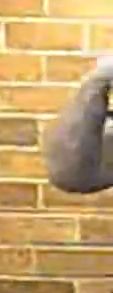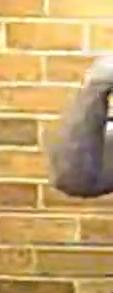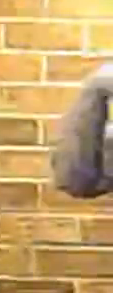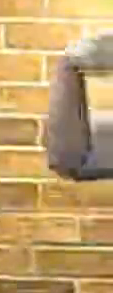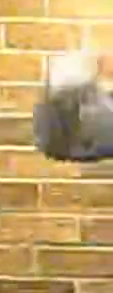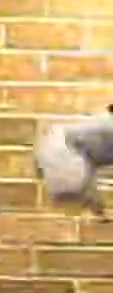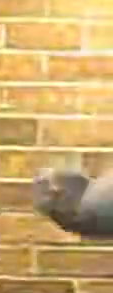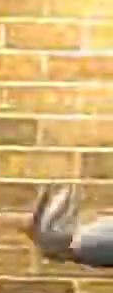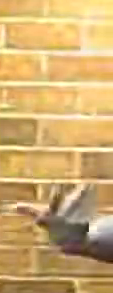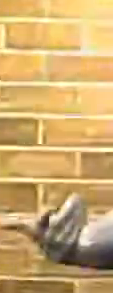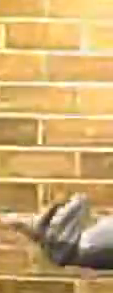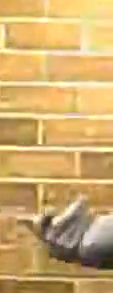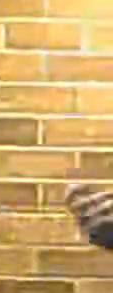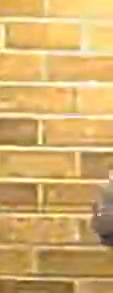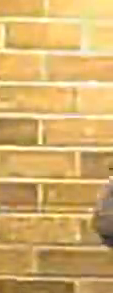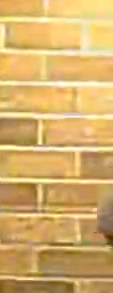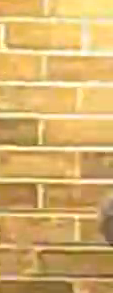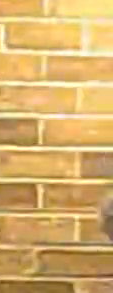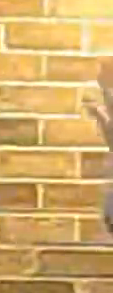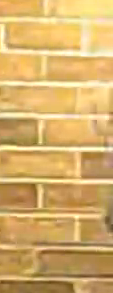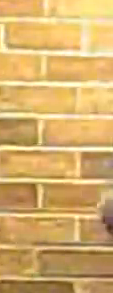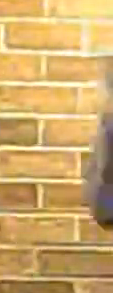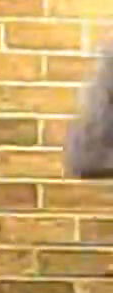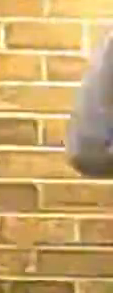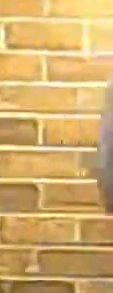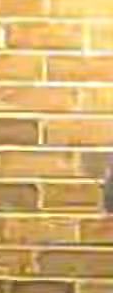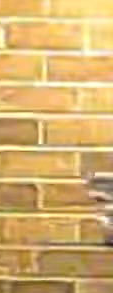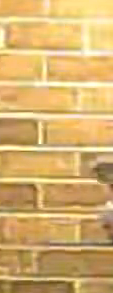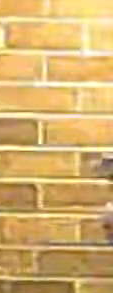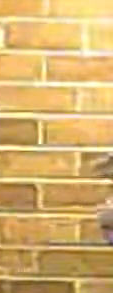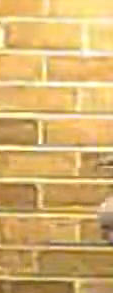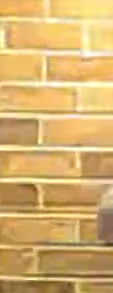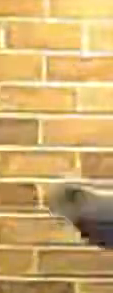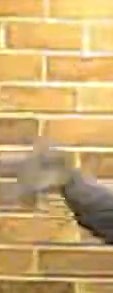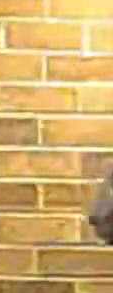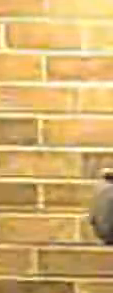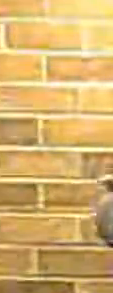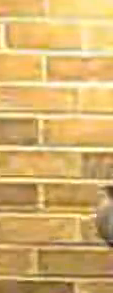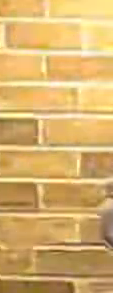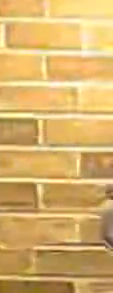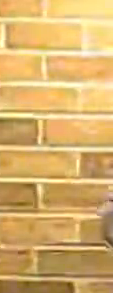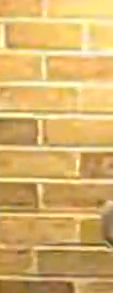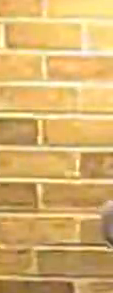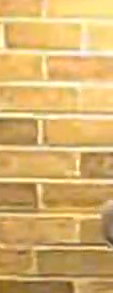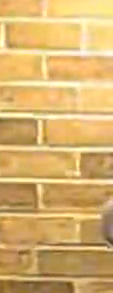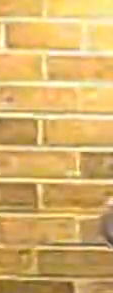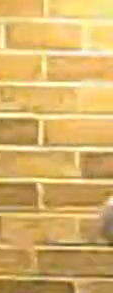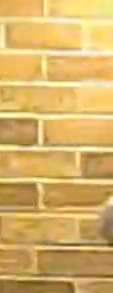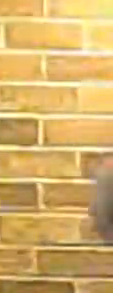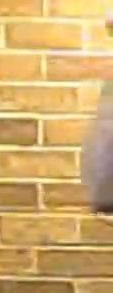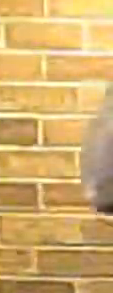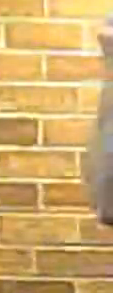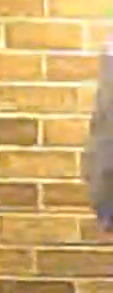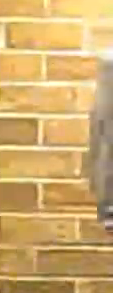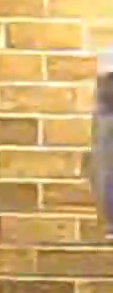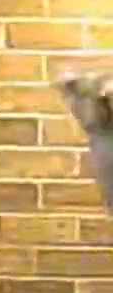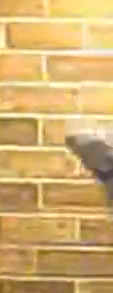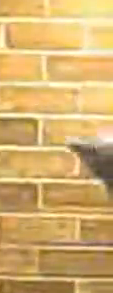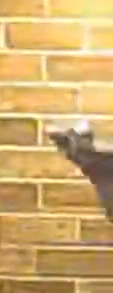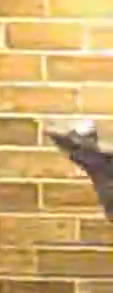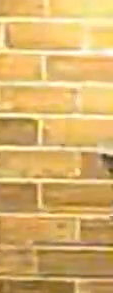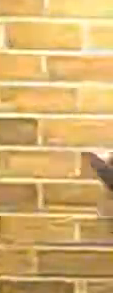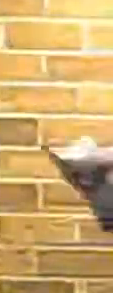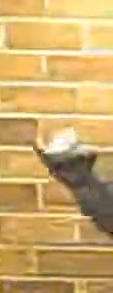you know what, I have to make decisions on branch closures. I really do. I understand how difficult it is for you.